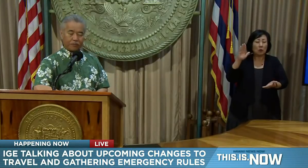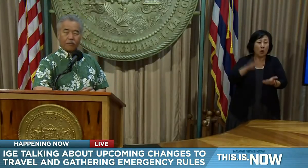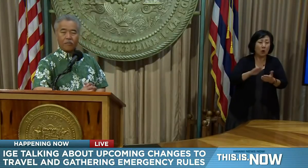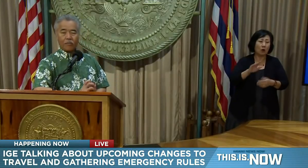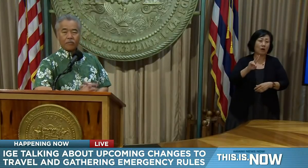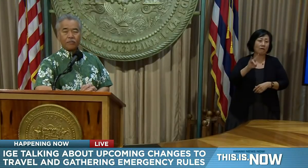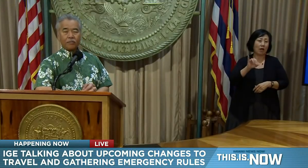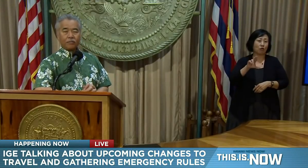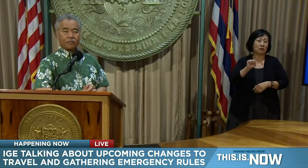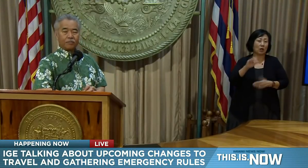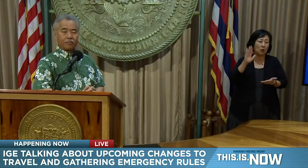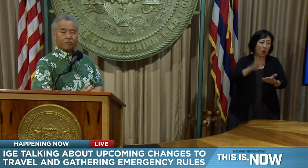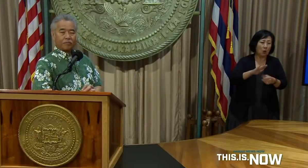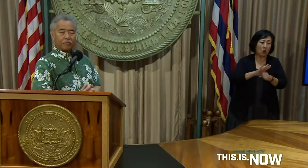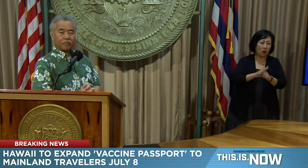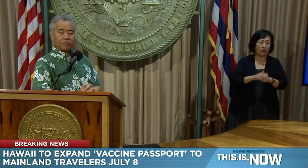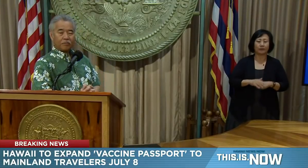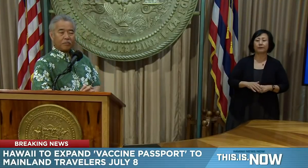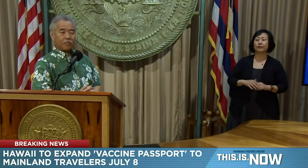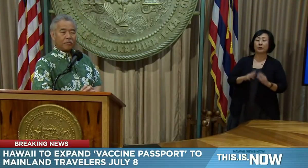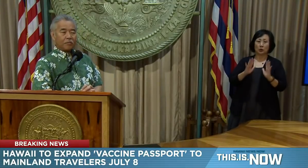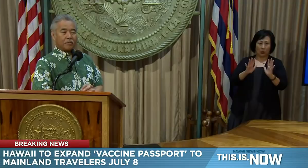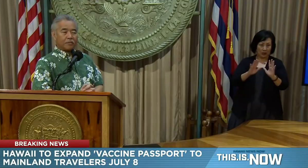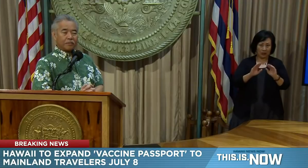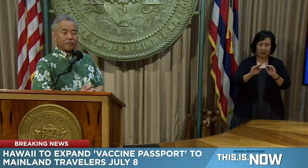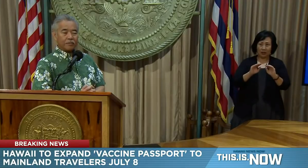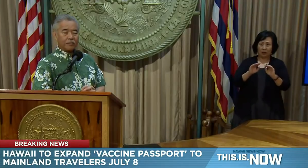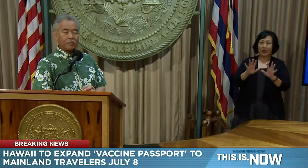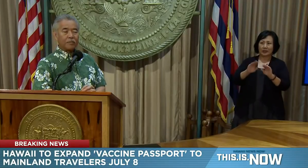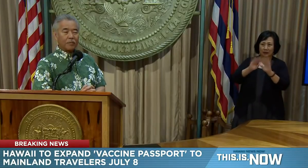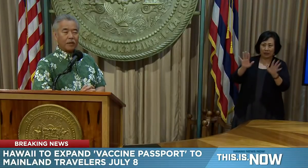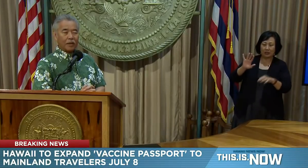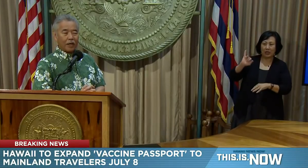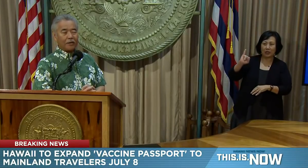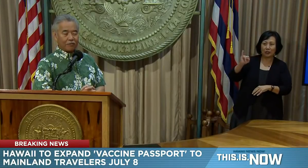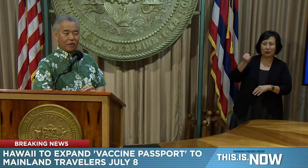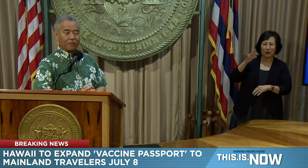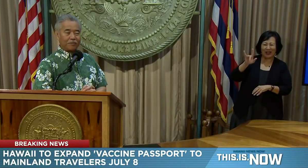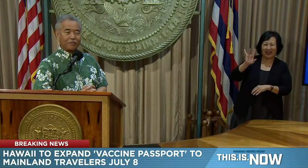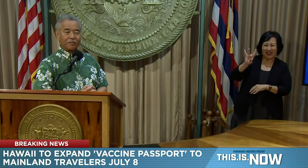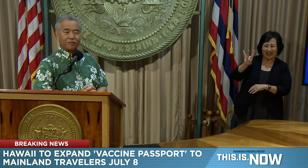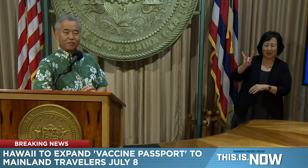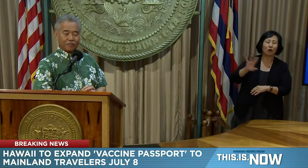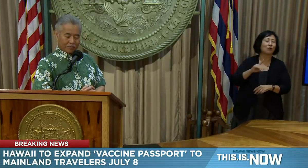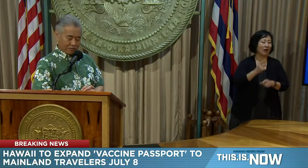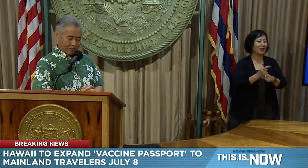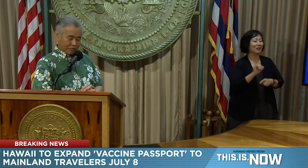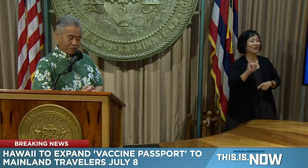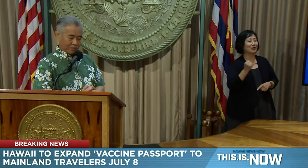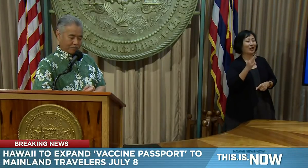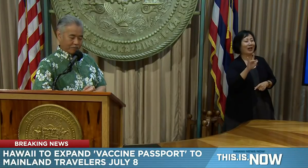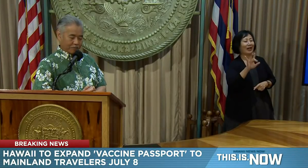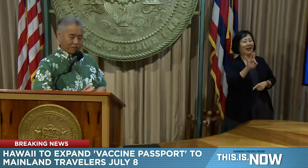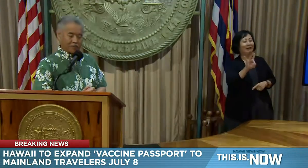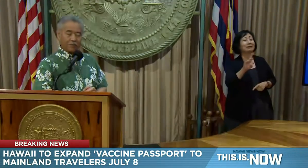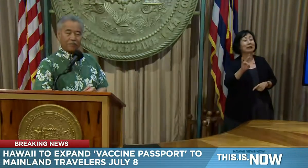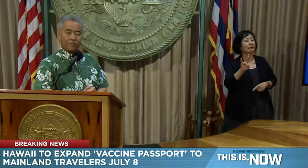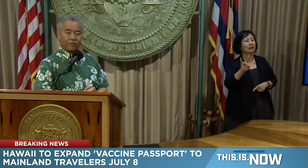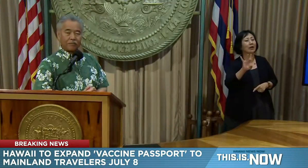right, thank you, Governor. And let's clarify, that's July 8th. We're going to go now to, let's